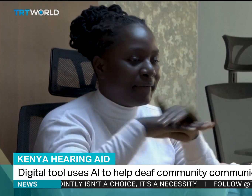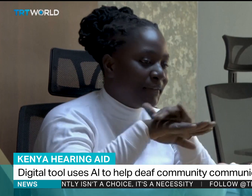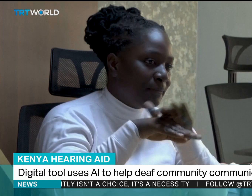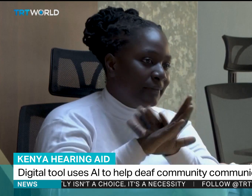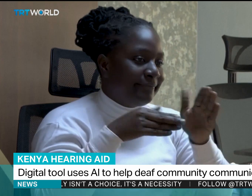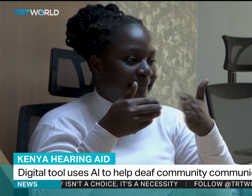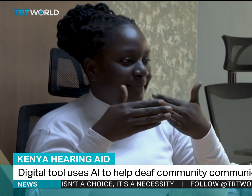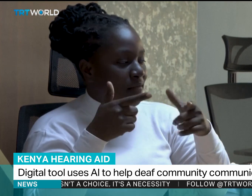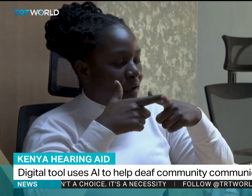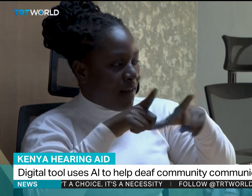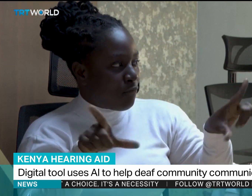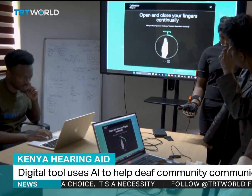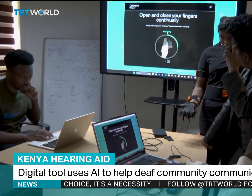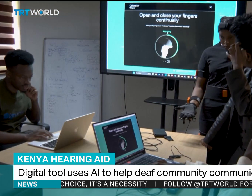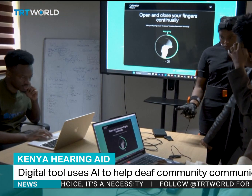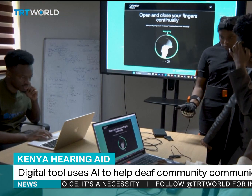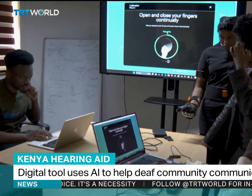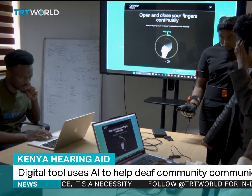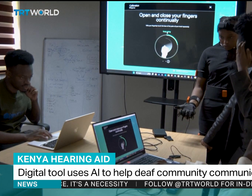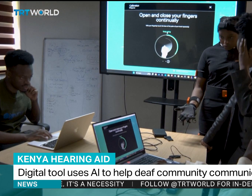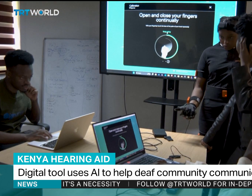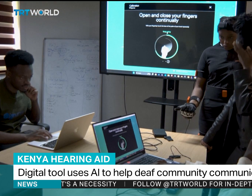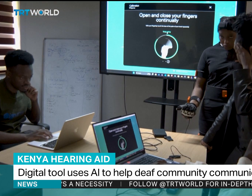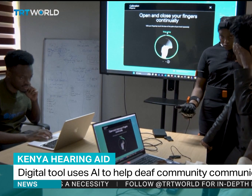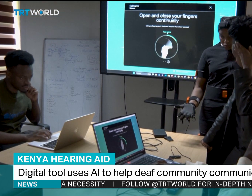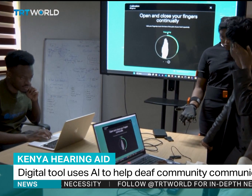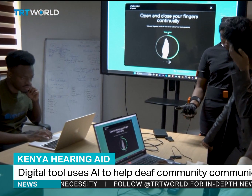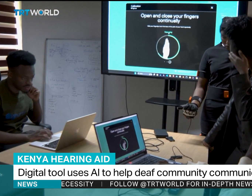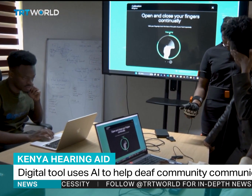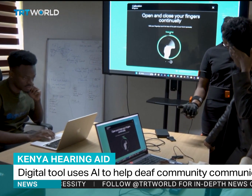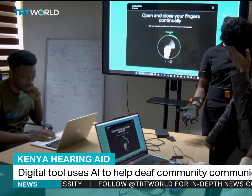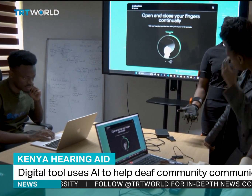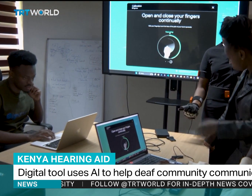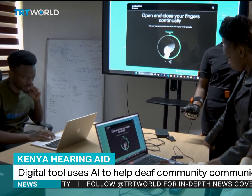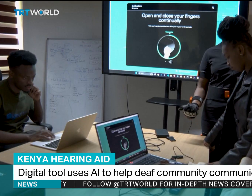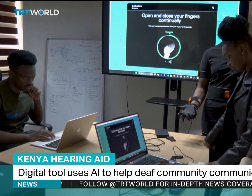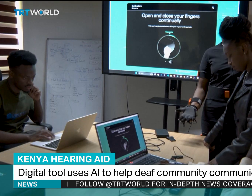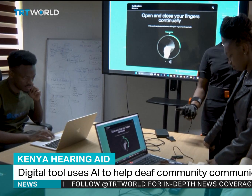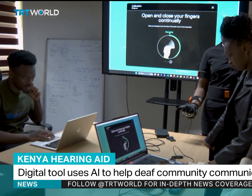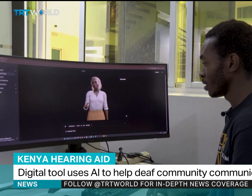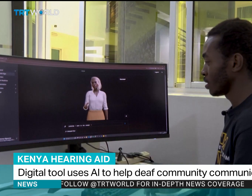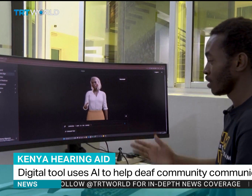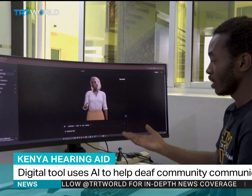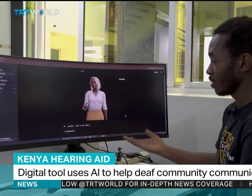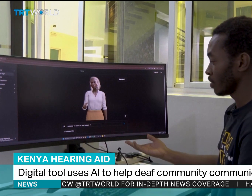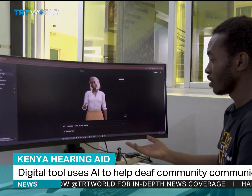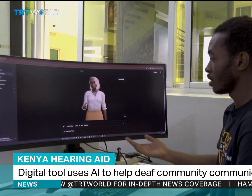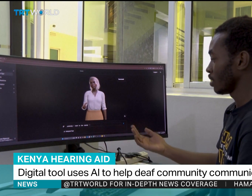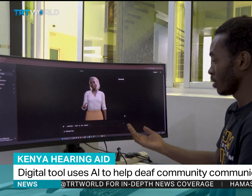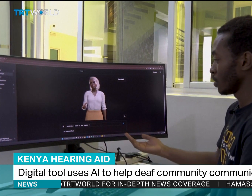Deaf, with the help of software company Signverse, which has created the top 360 app. This is the interface that the users